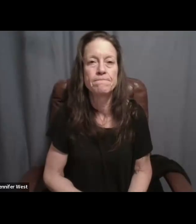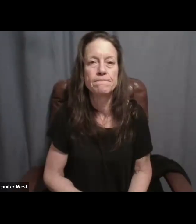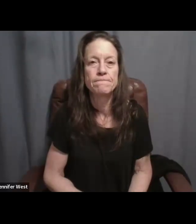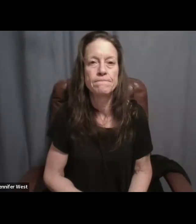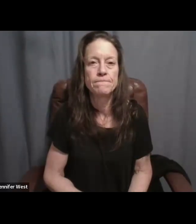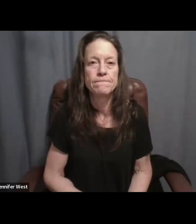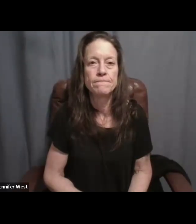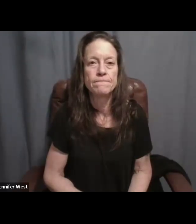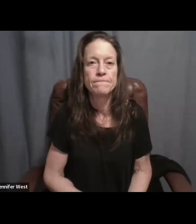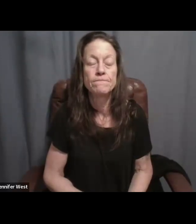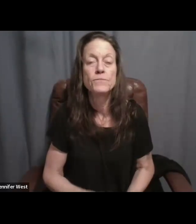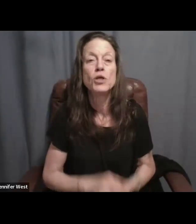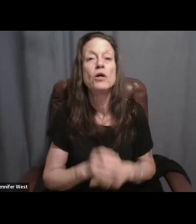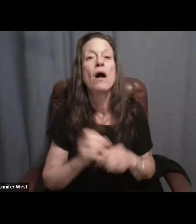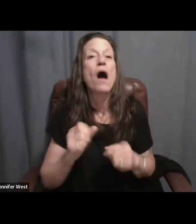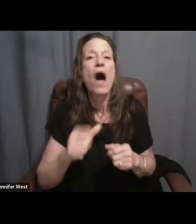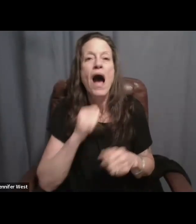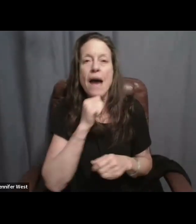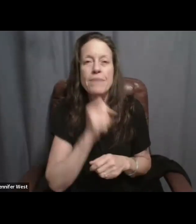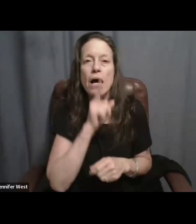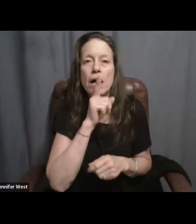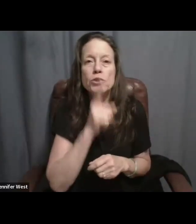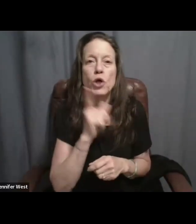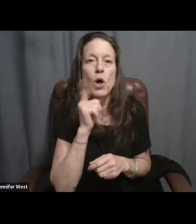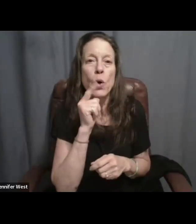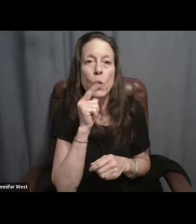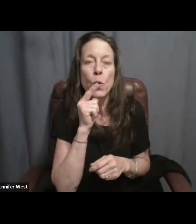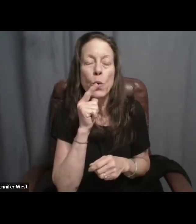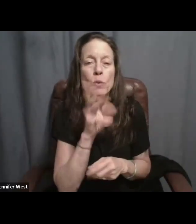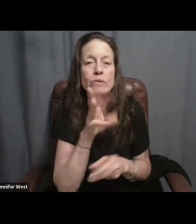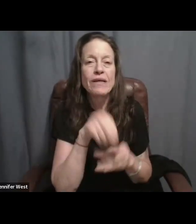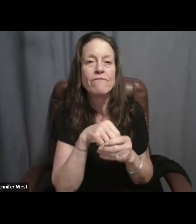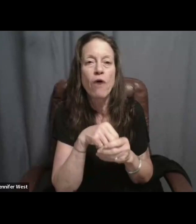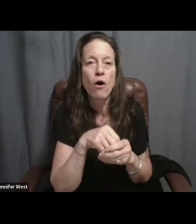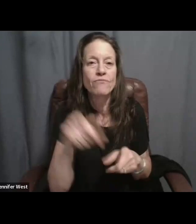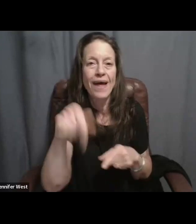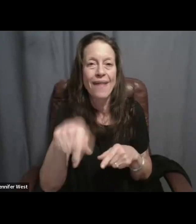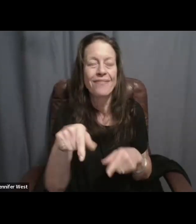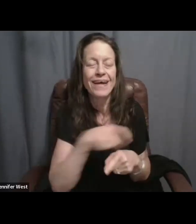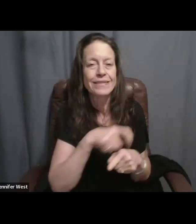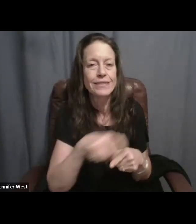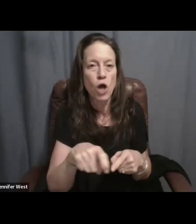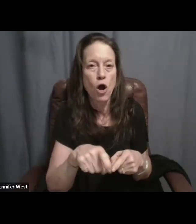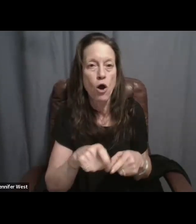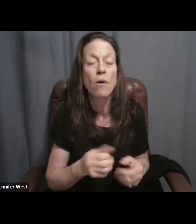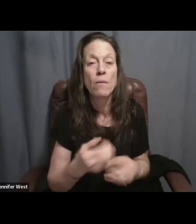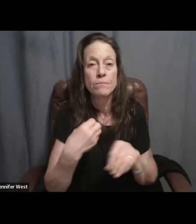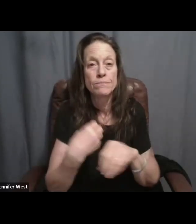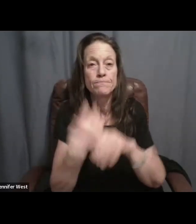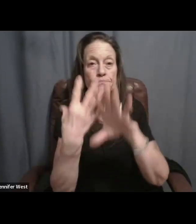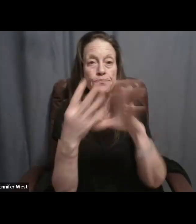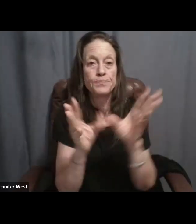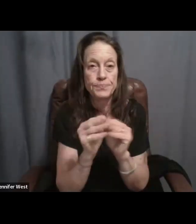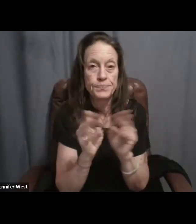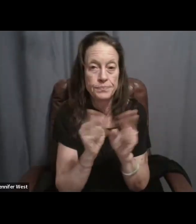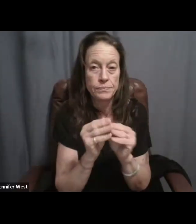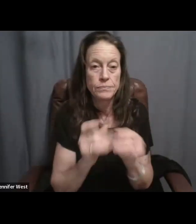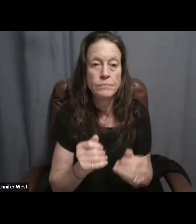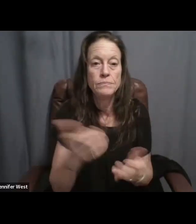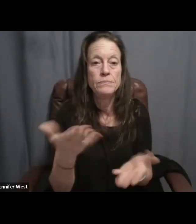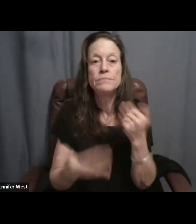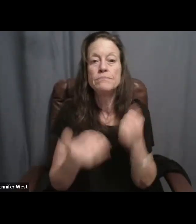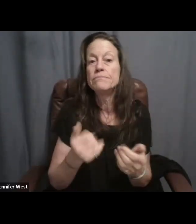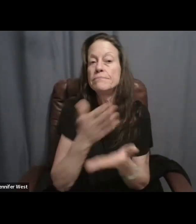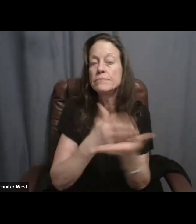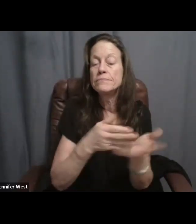again, I'm not sure exactly who's on the call in terms of your experience. Some of you may already be in traditional services